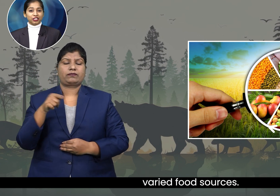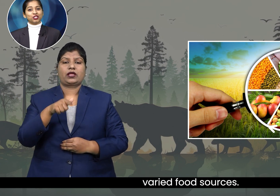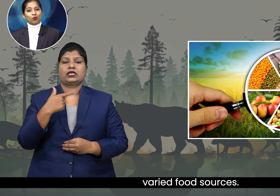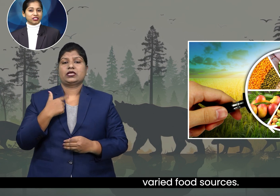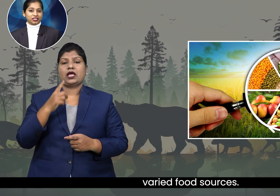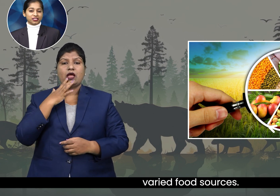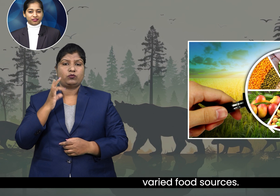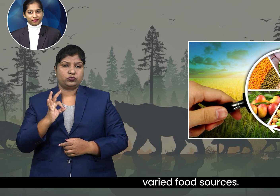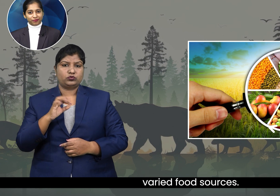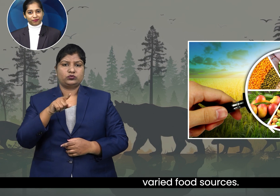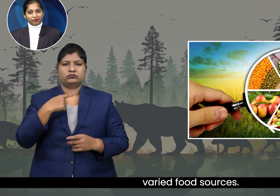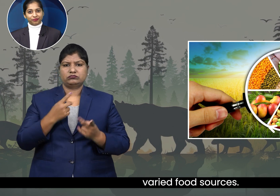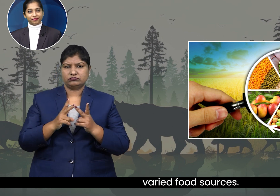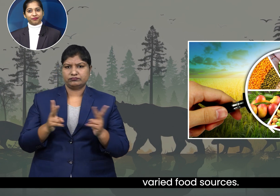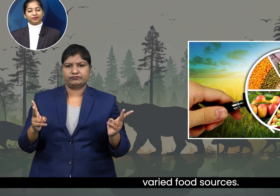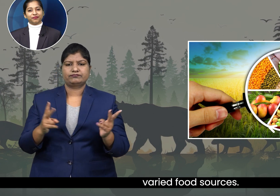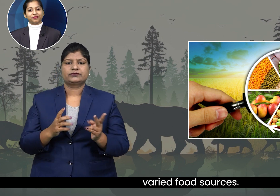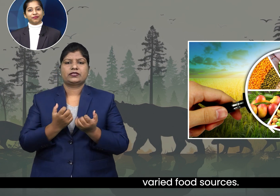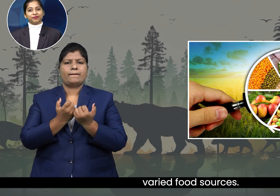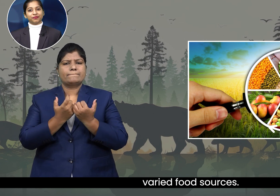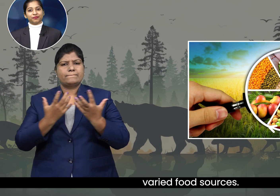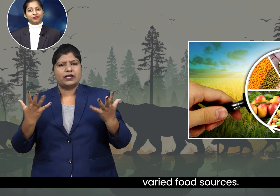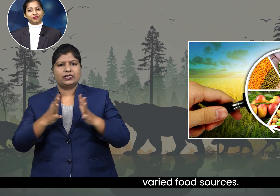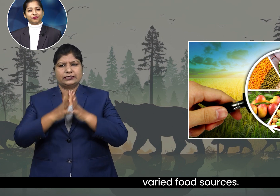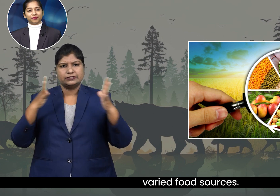varied food sources.